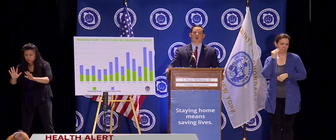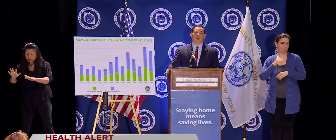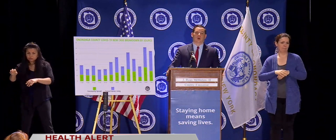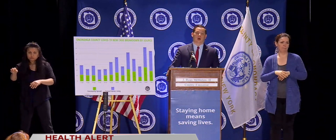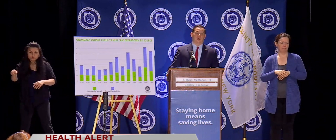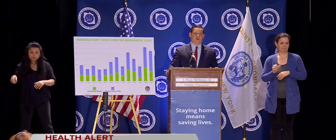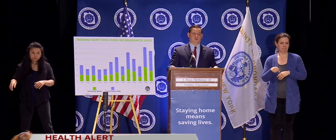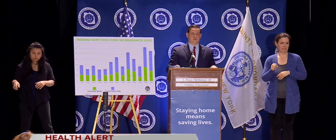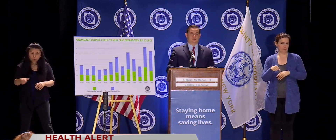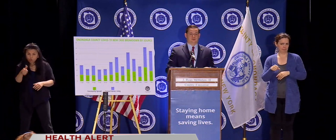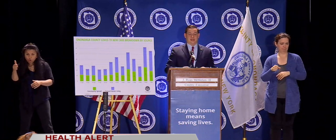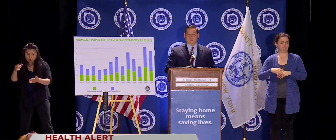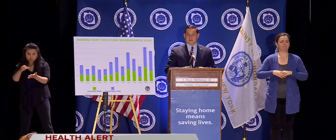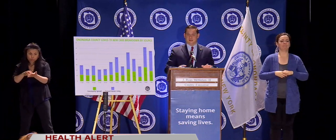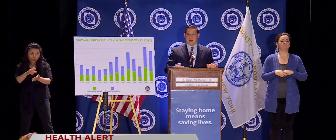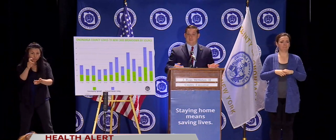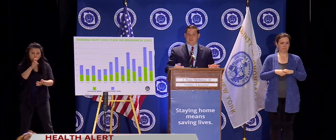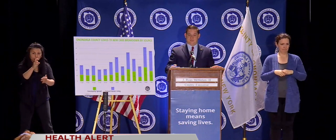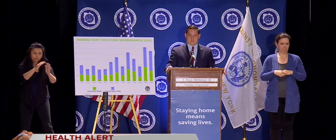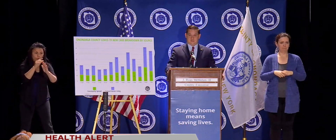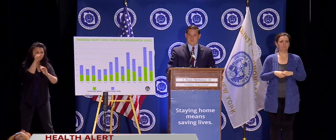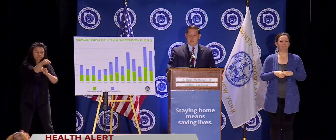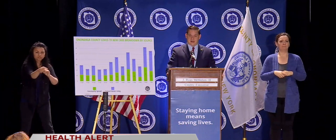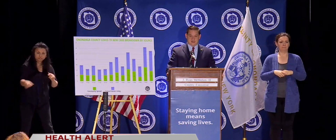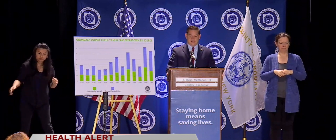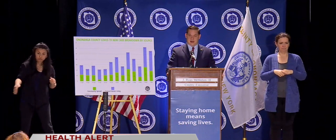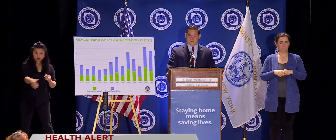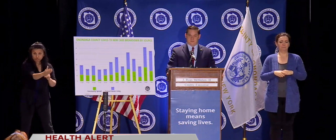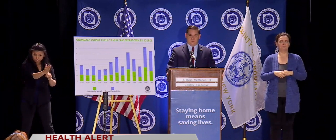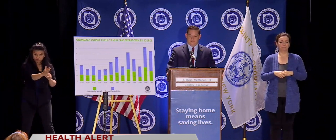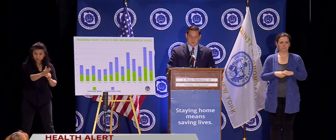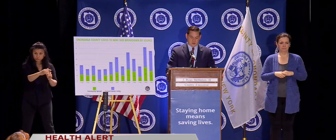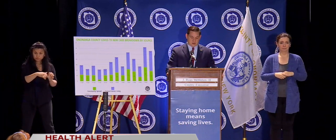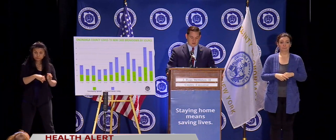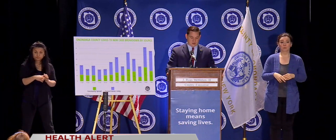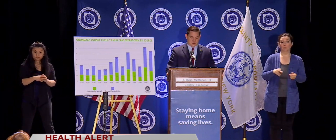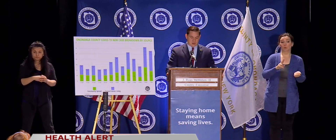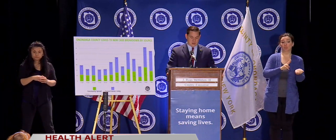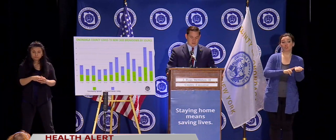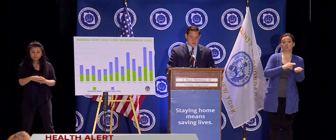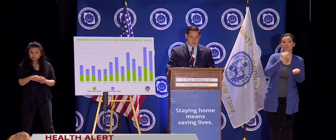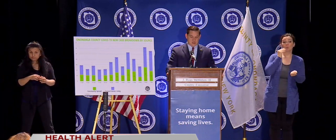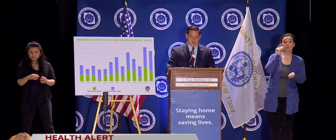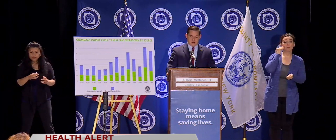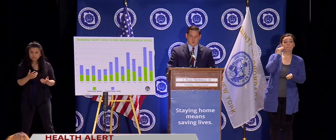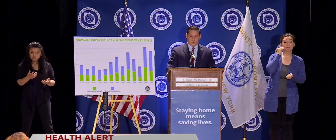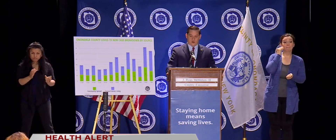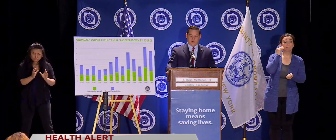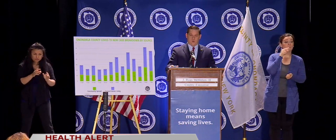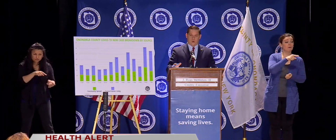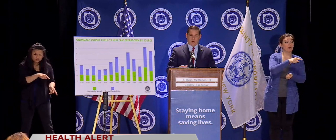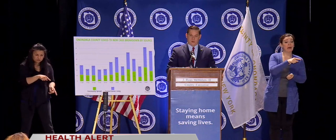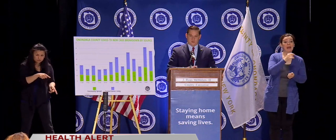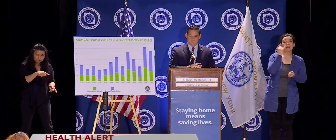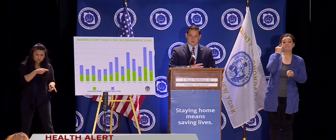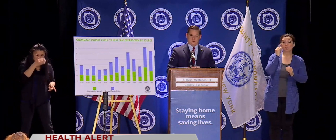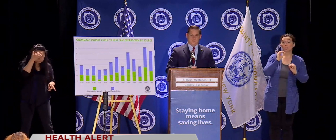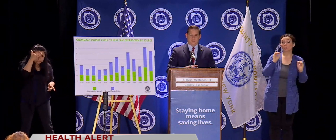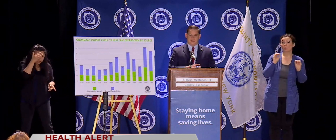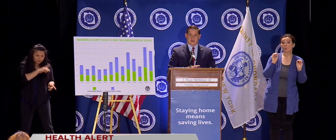So that's going to stop, has to stop. And we're going to